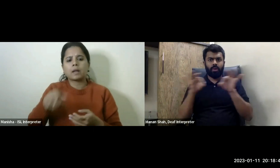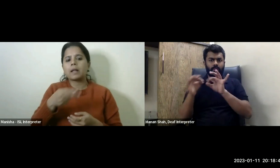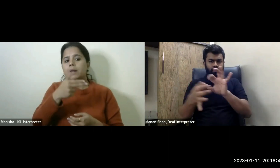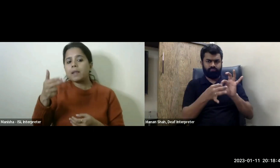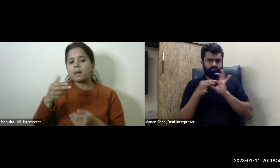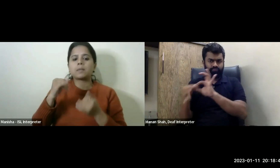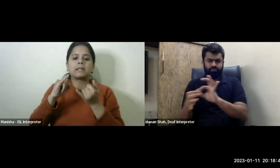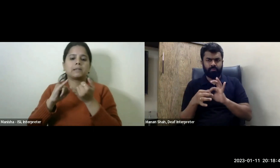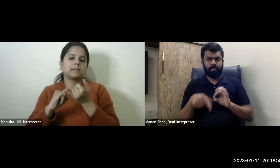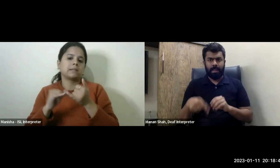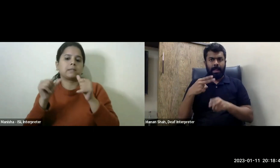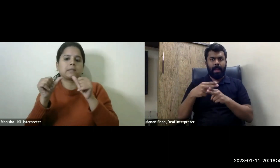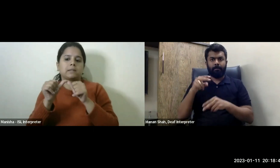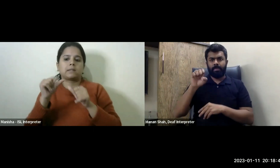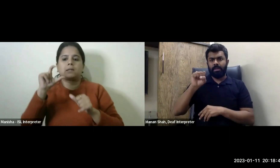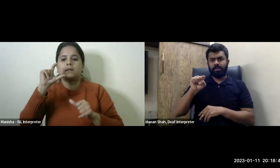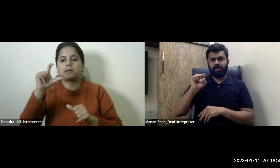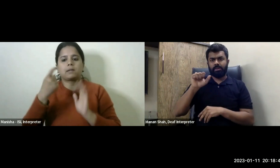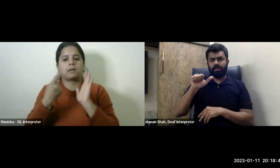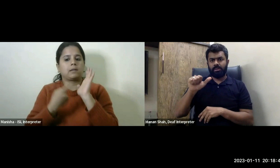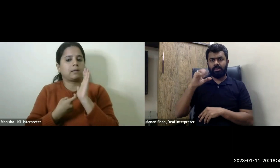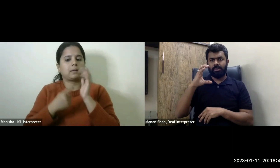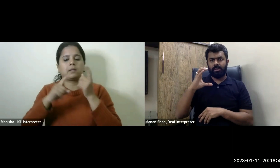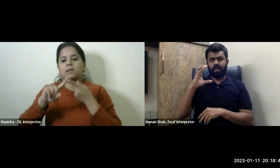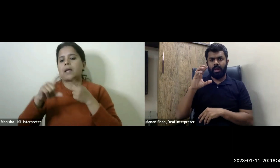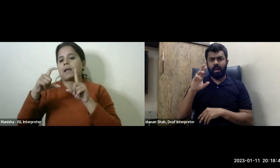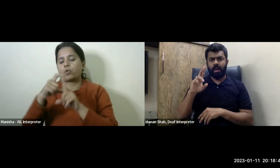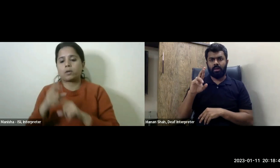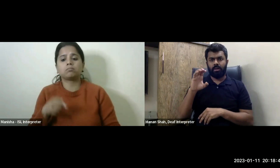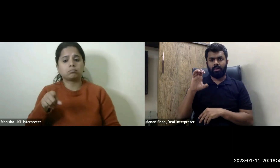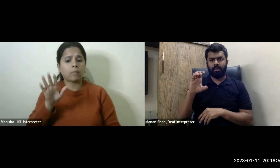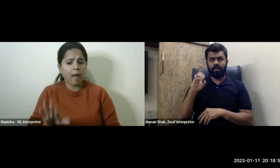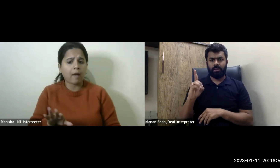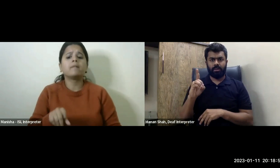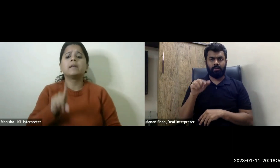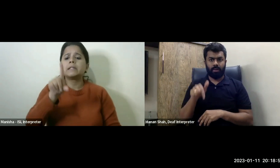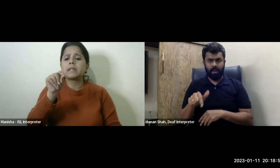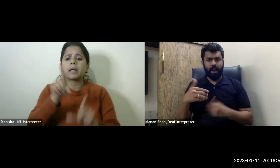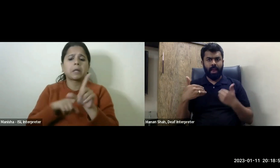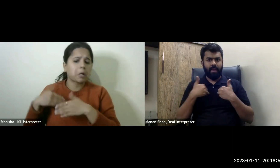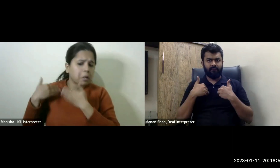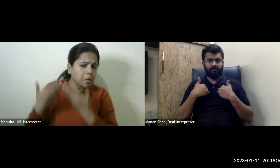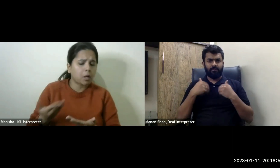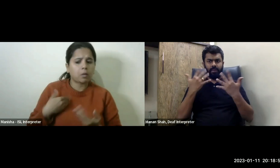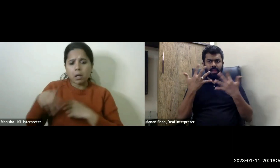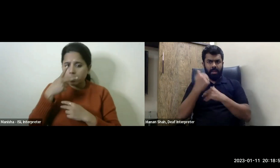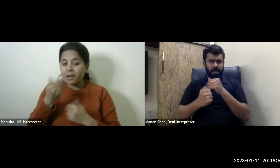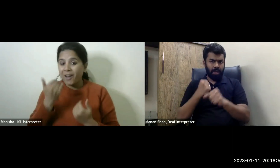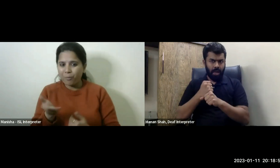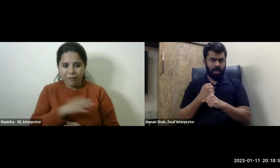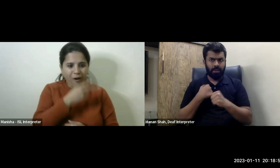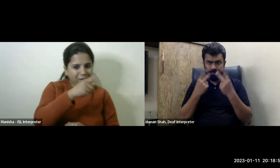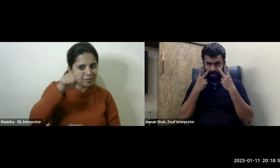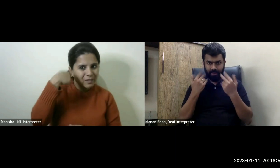Tippanna, with whom we have been working last 10 years. And delighted to see Naveen's video and how